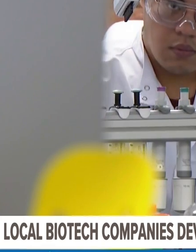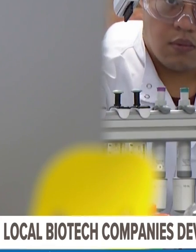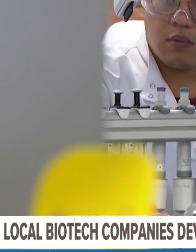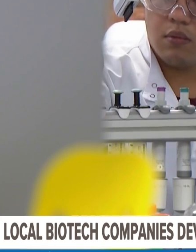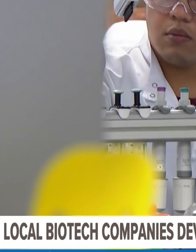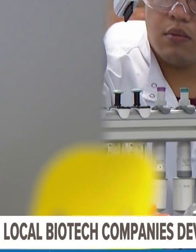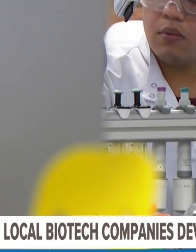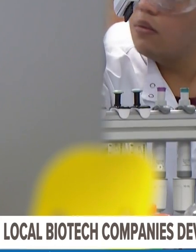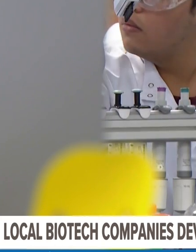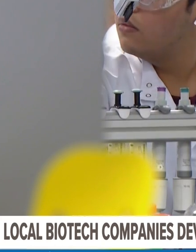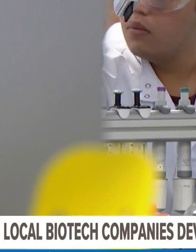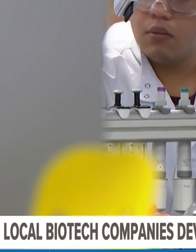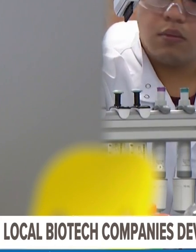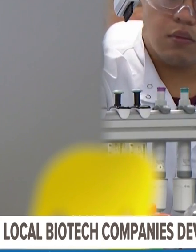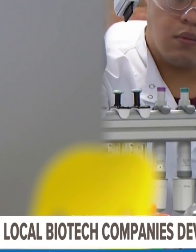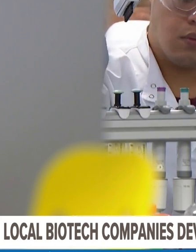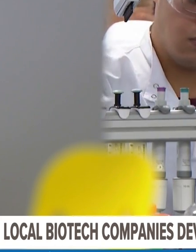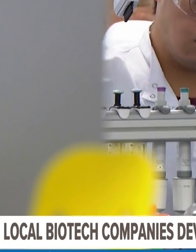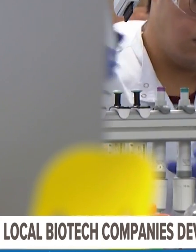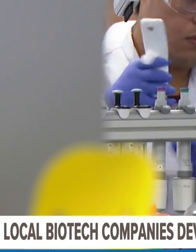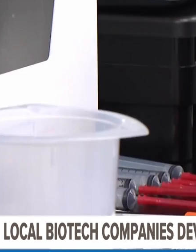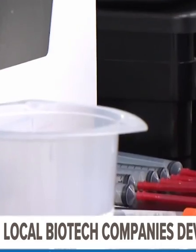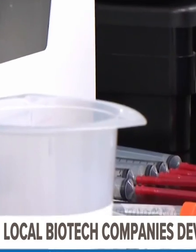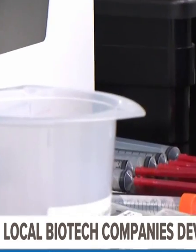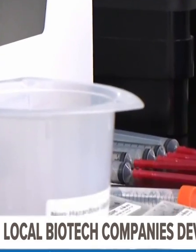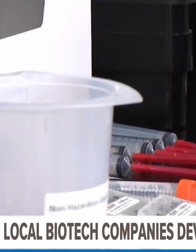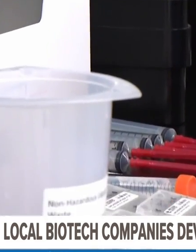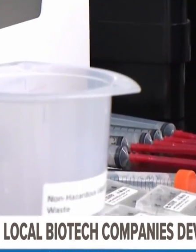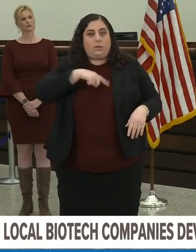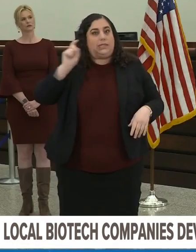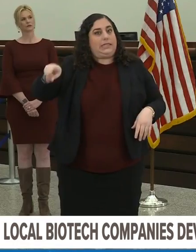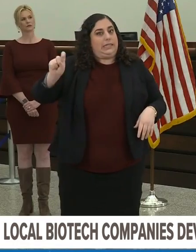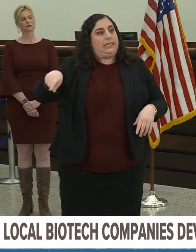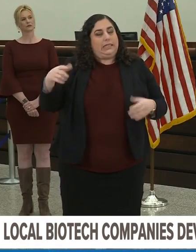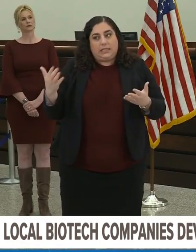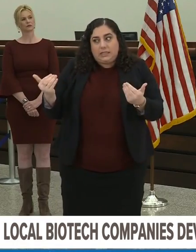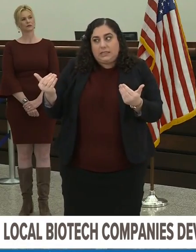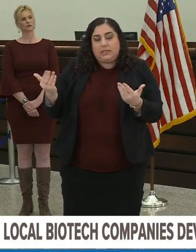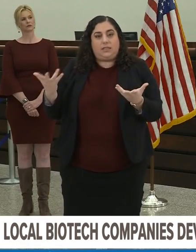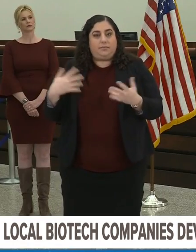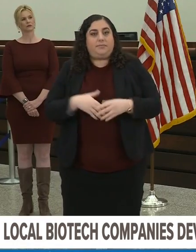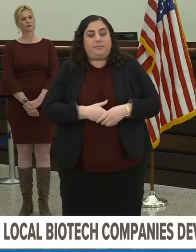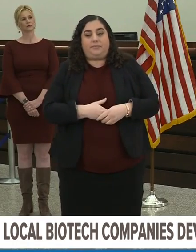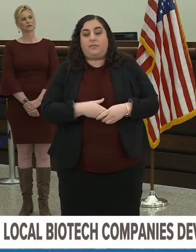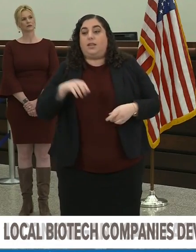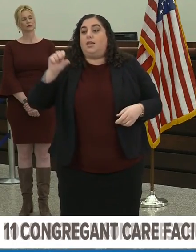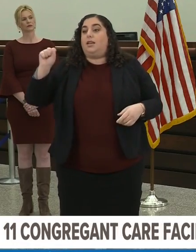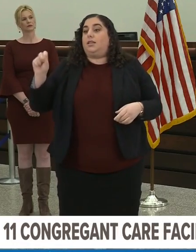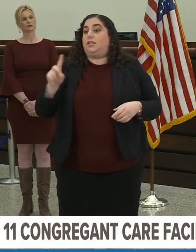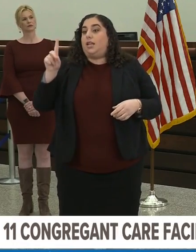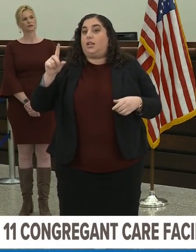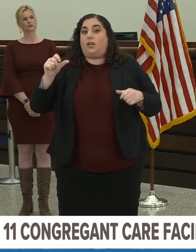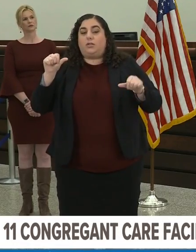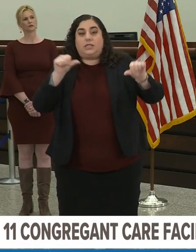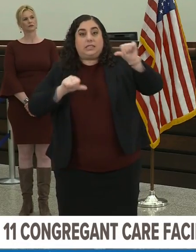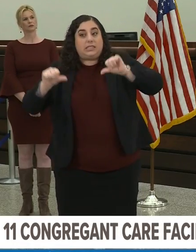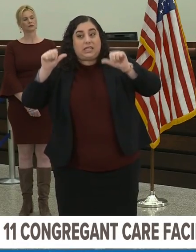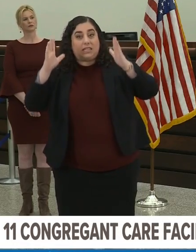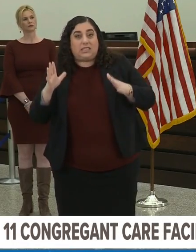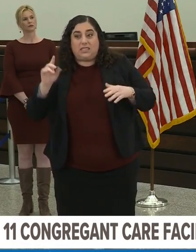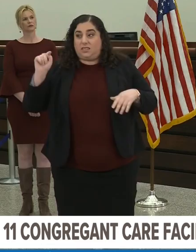Health's clinical trials on drugs to treat coronavirus symptoms. Our San Diego scientists are stepping up